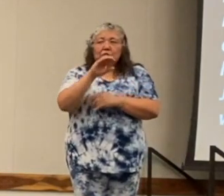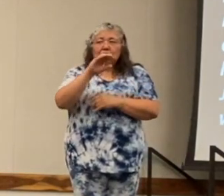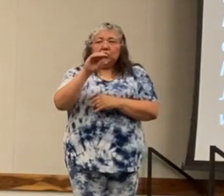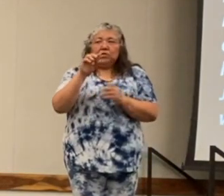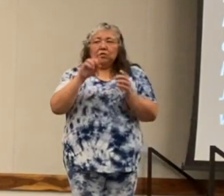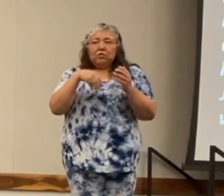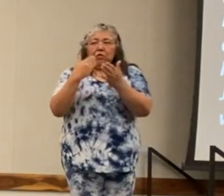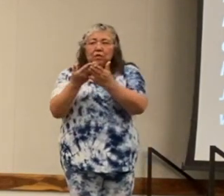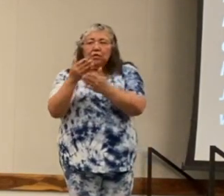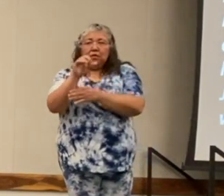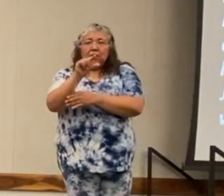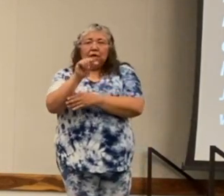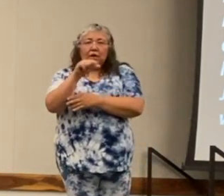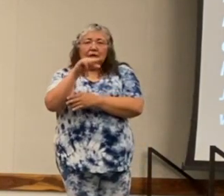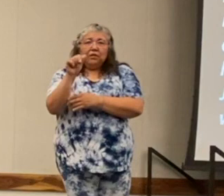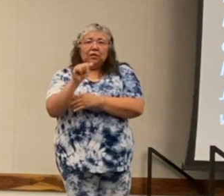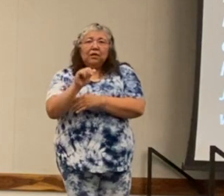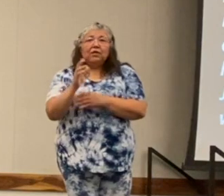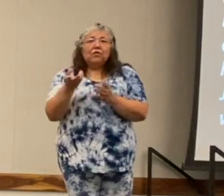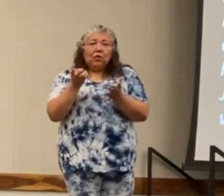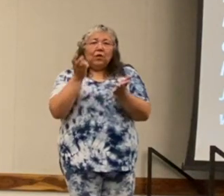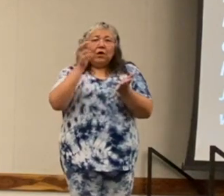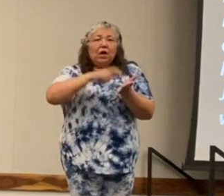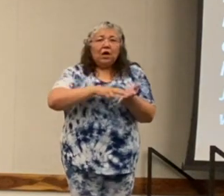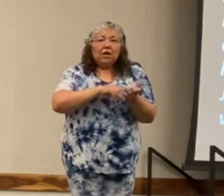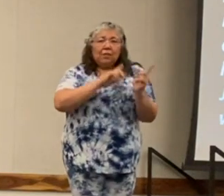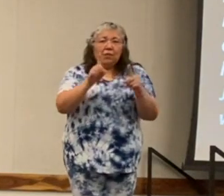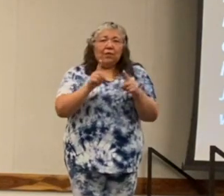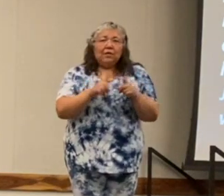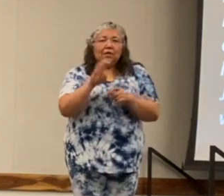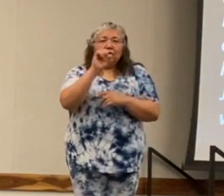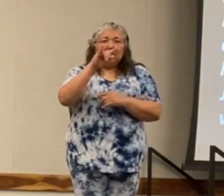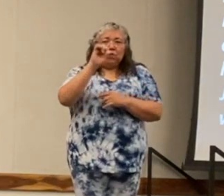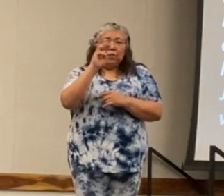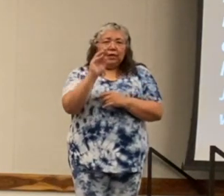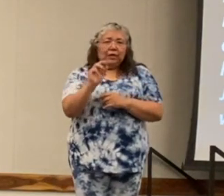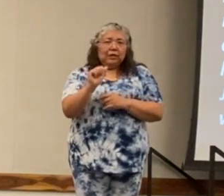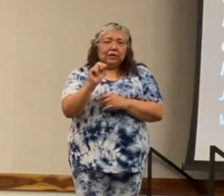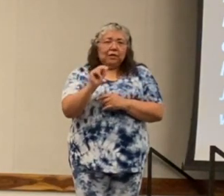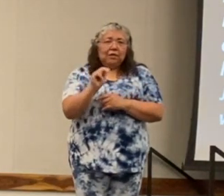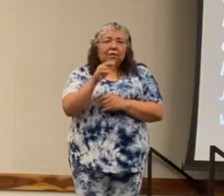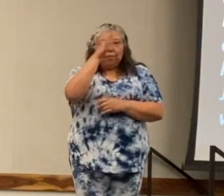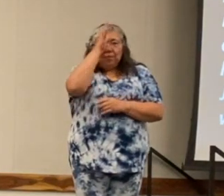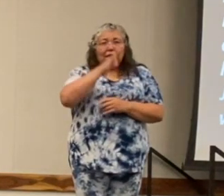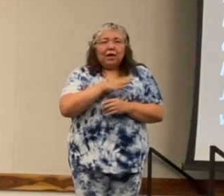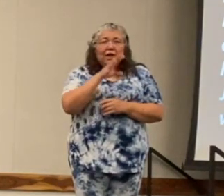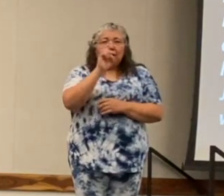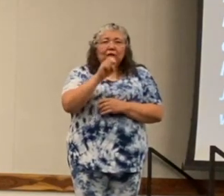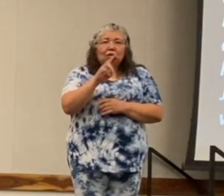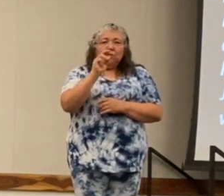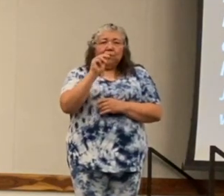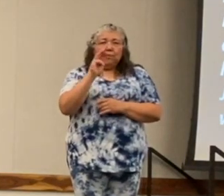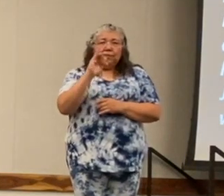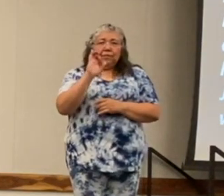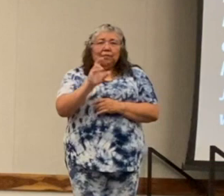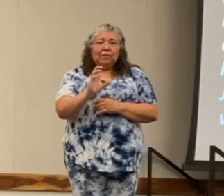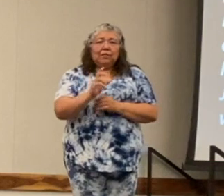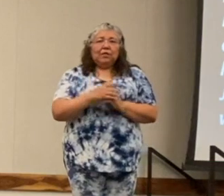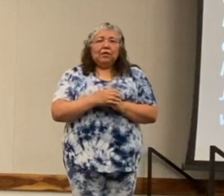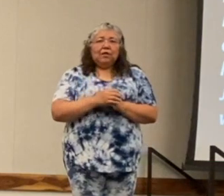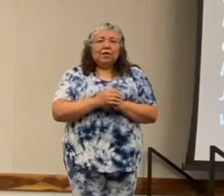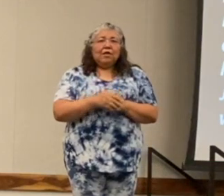road. So he got up and went. There was an Ethiopian man, a eunuch, and high official of Candace, queen of